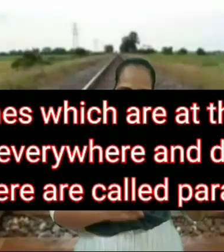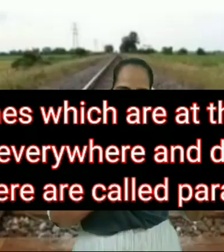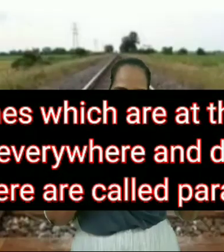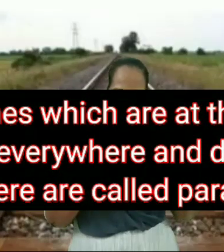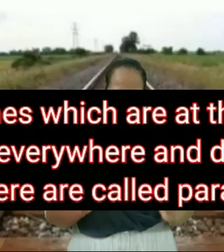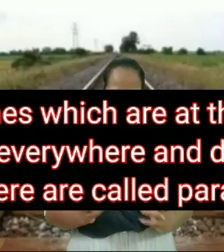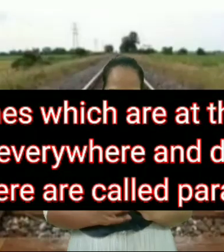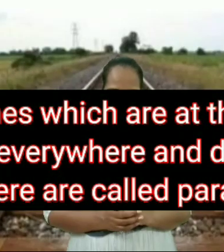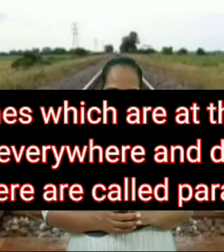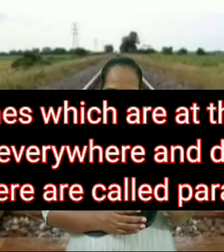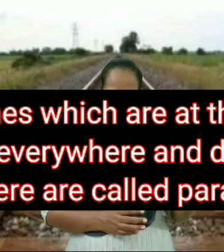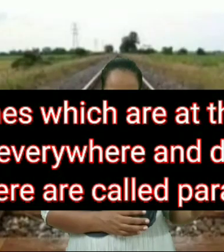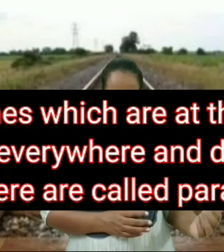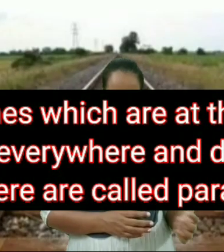the same distance everywhere